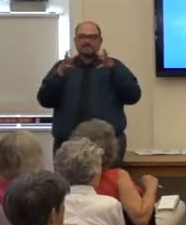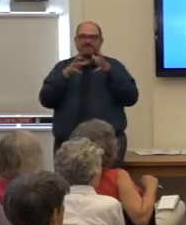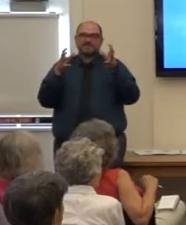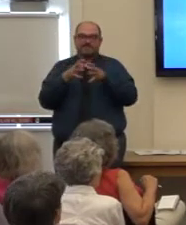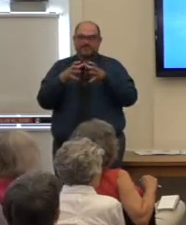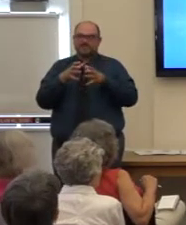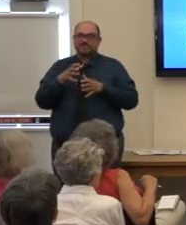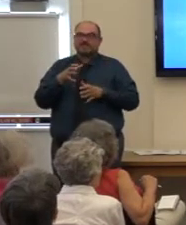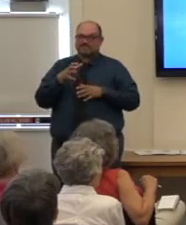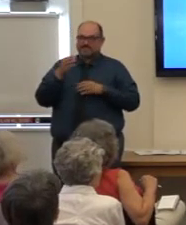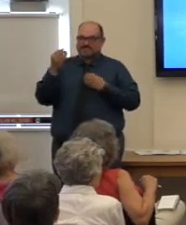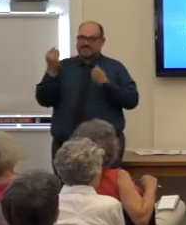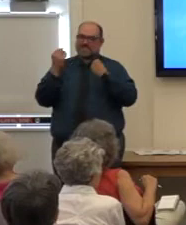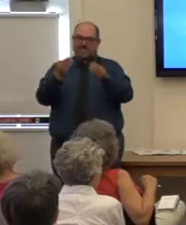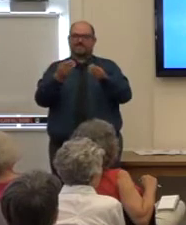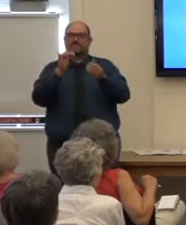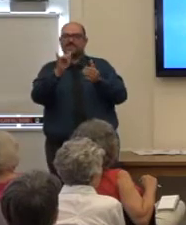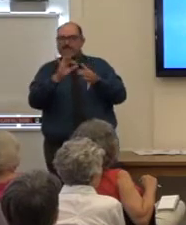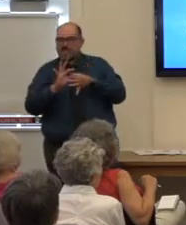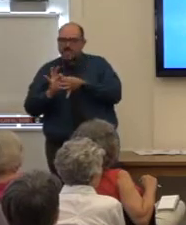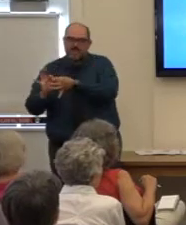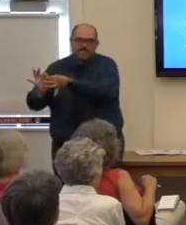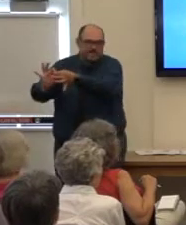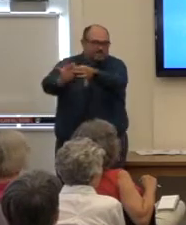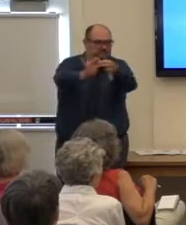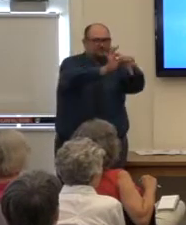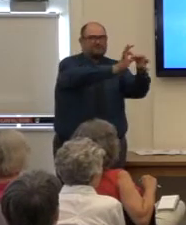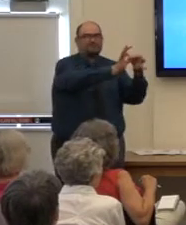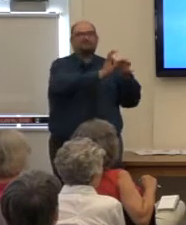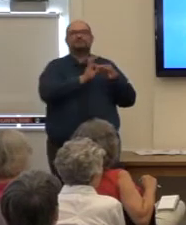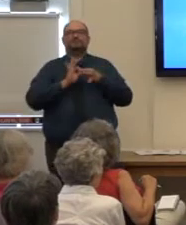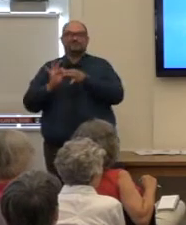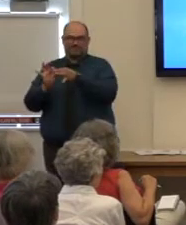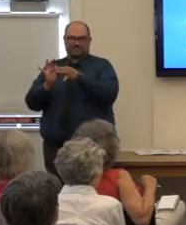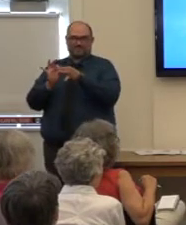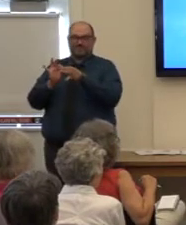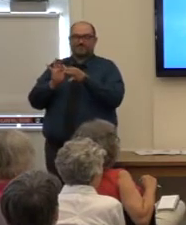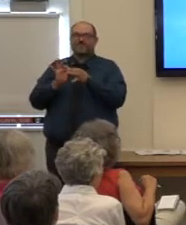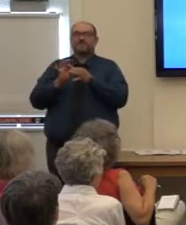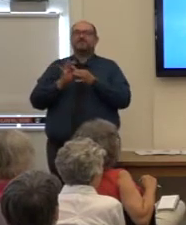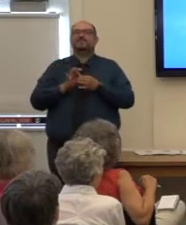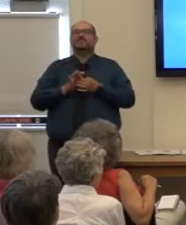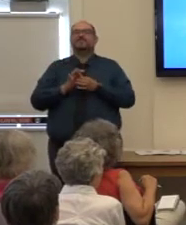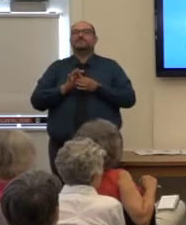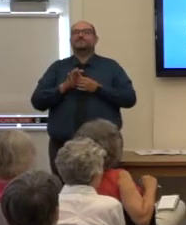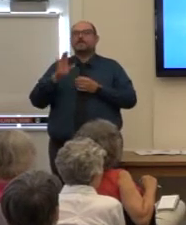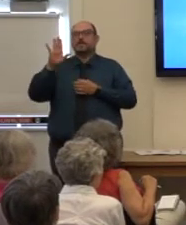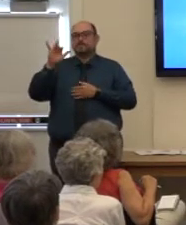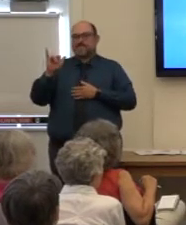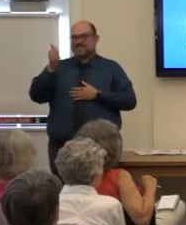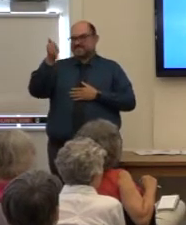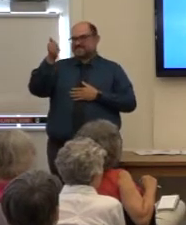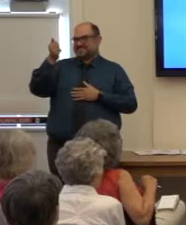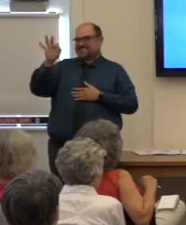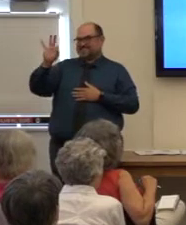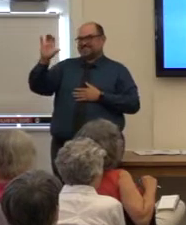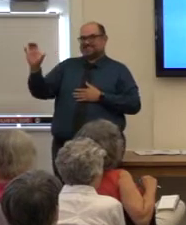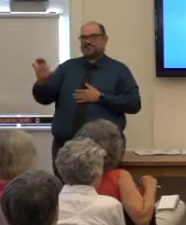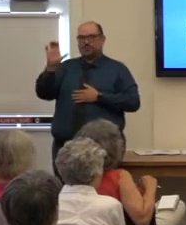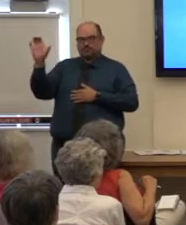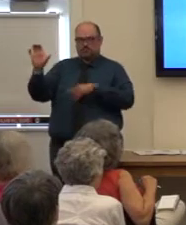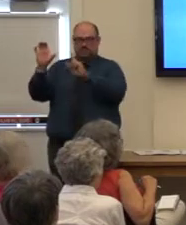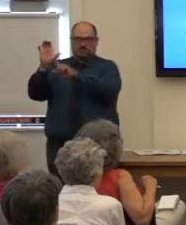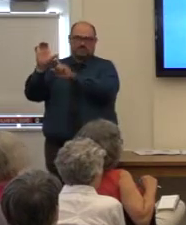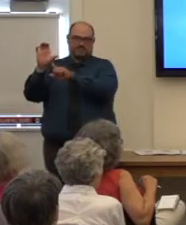by the middle of the 19th century being matched by another larger kind of